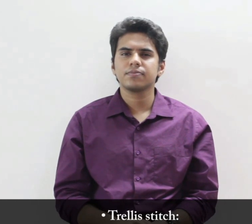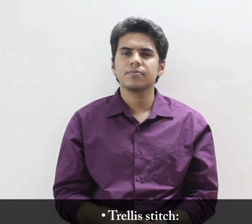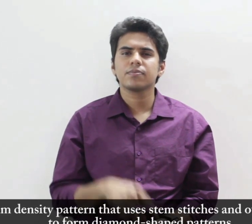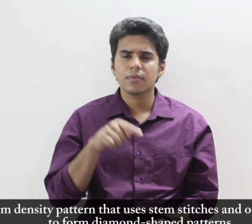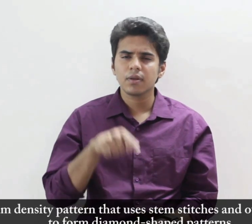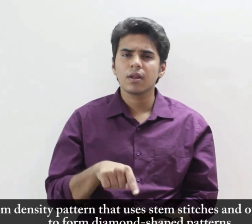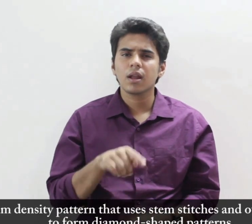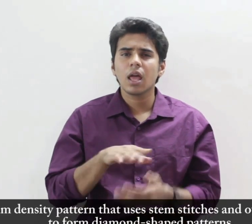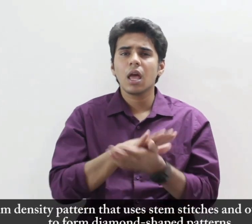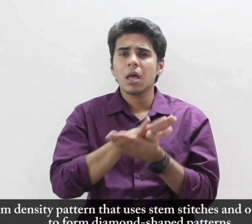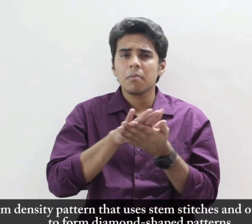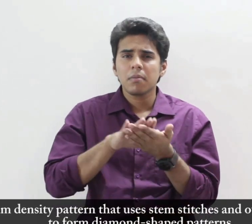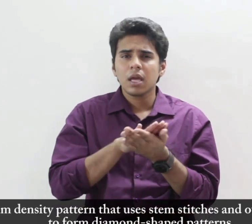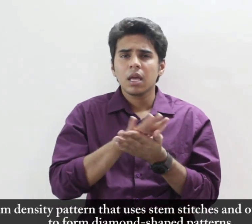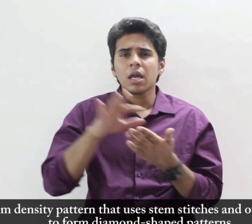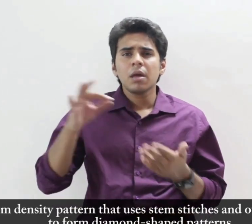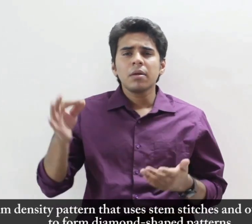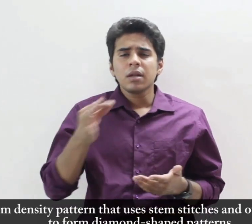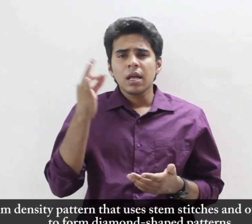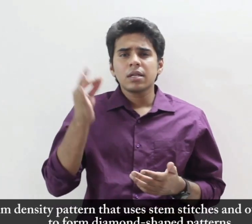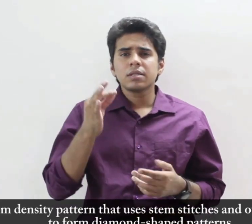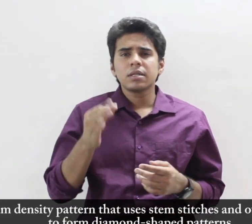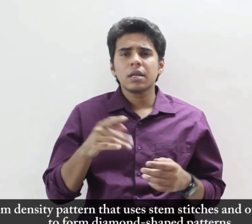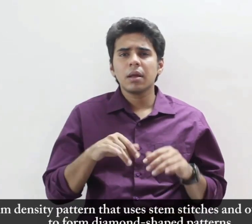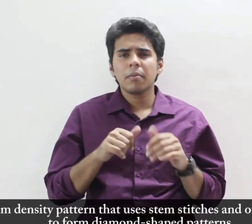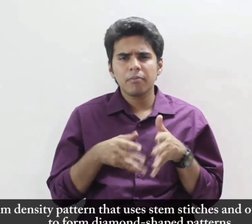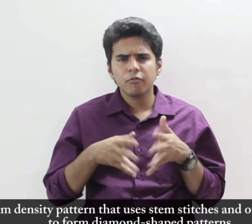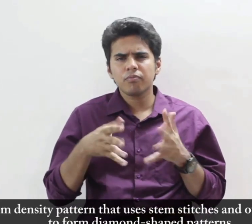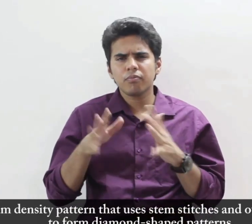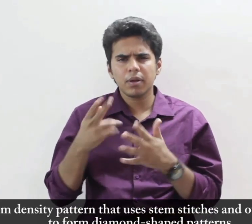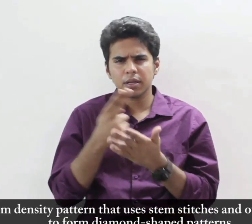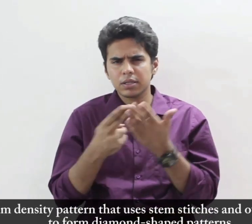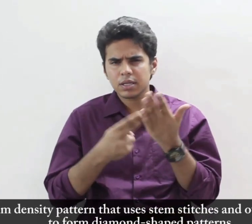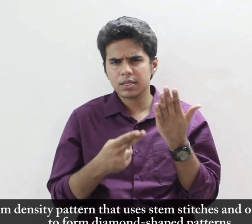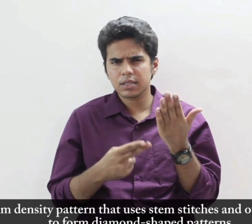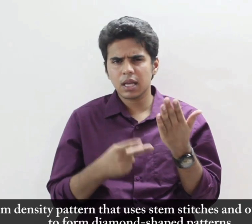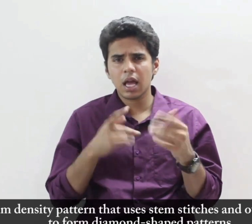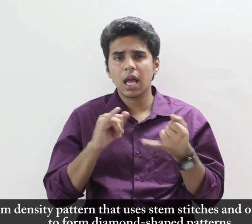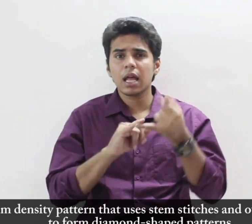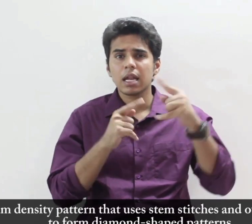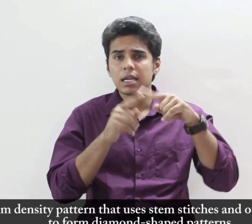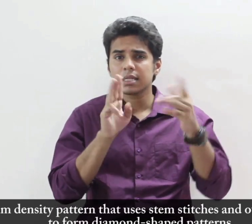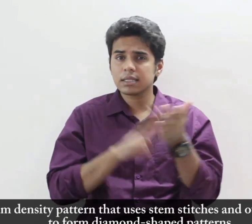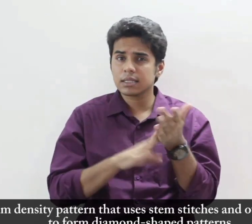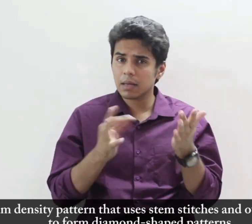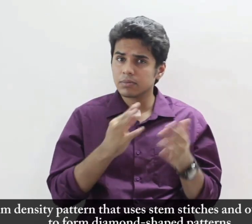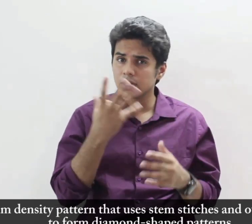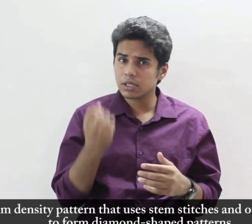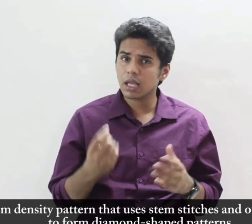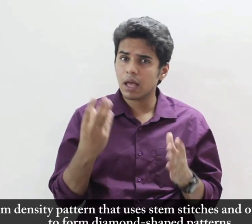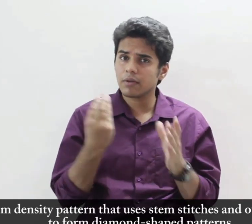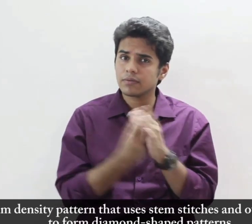A medium density pattern that uses stem stitches and outline stitches to form diamond shaped